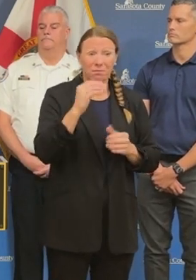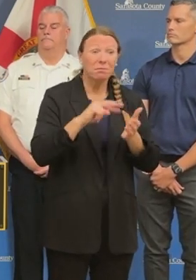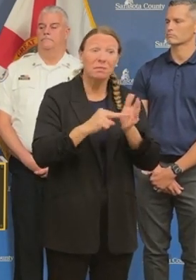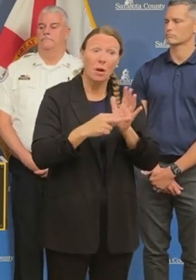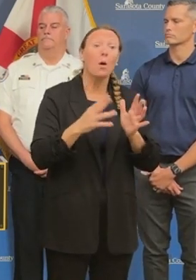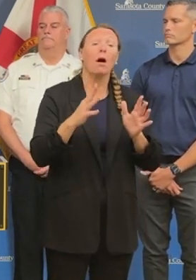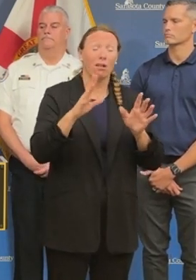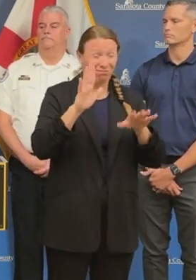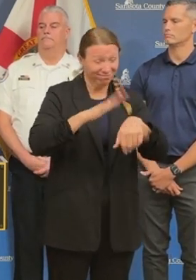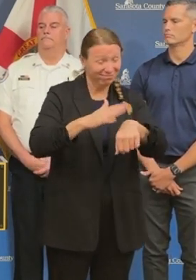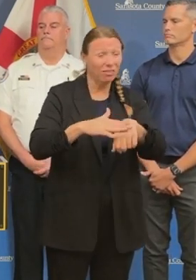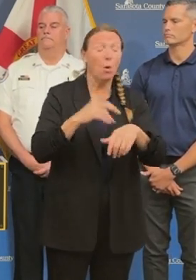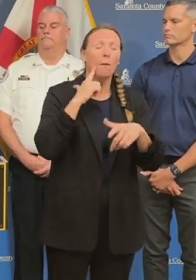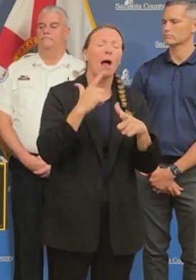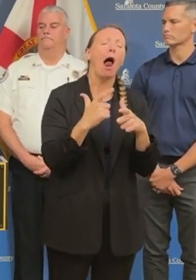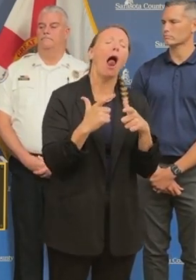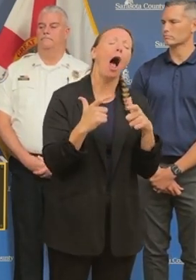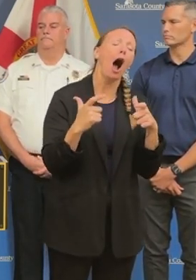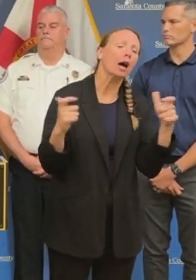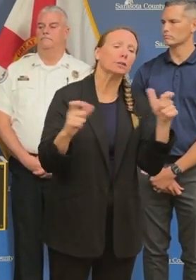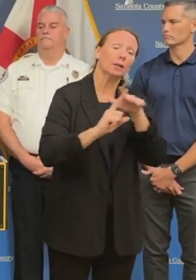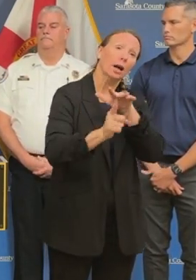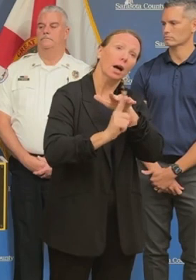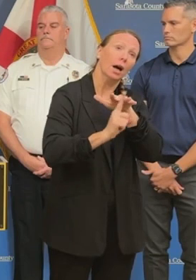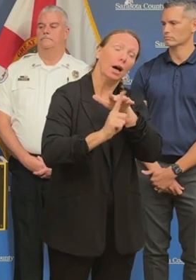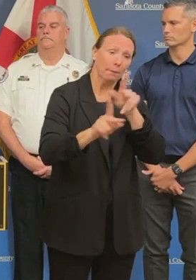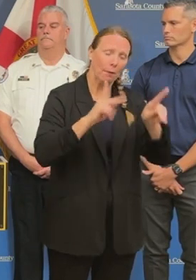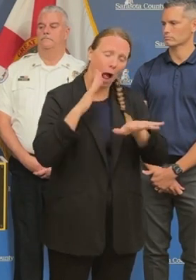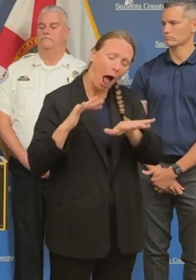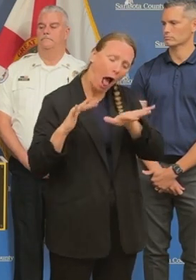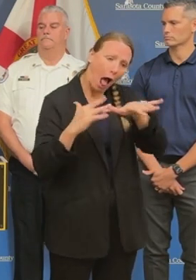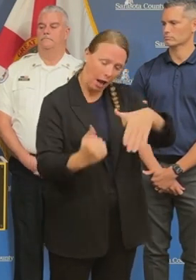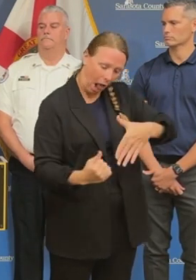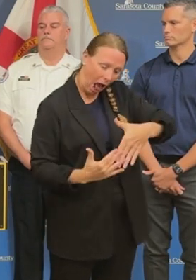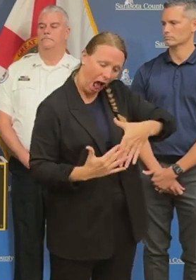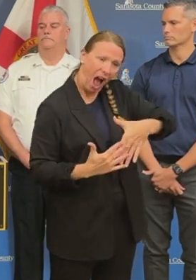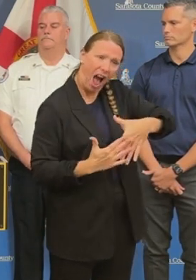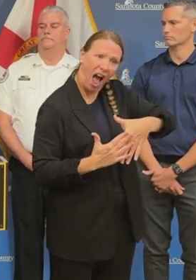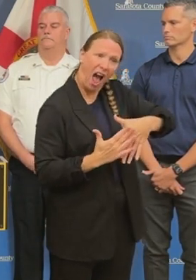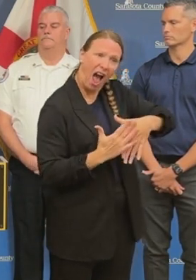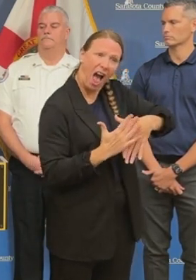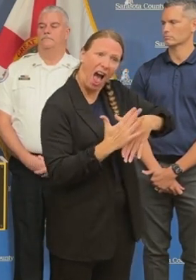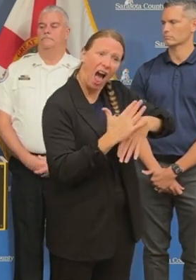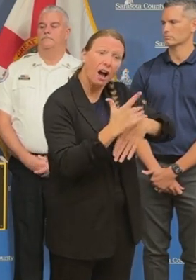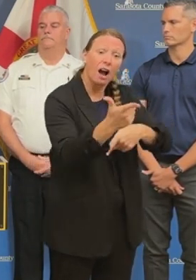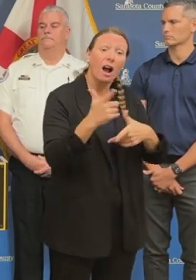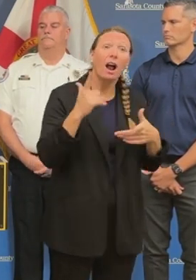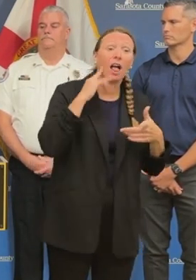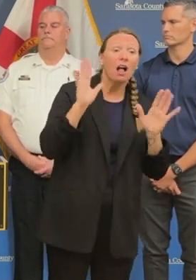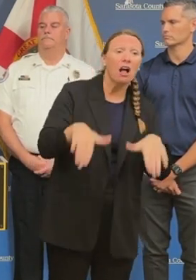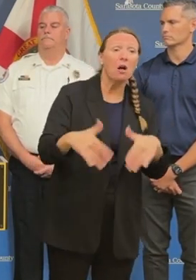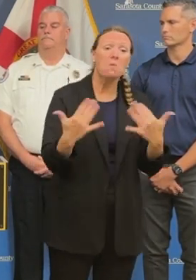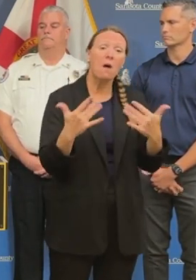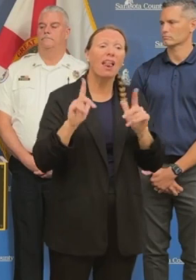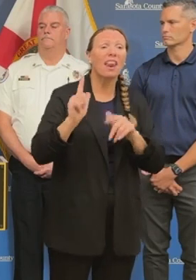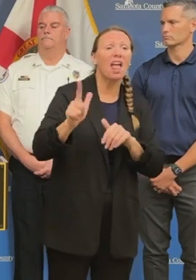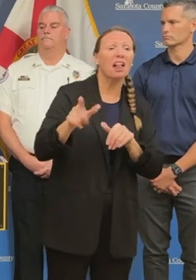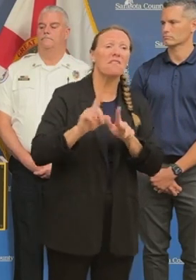tomorrow. So do not wait. If you need to evacuate and you are in one of those areas, leave